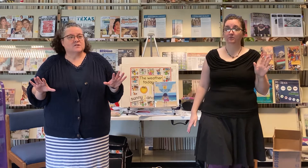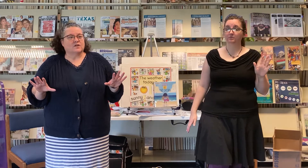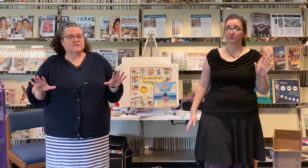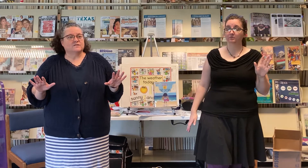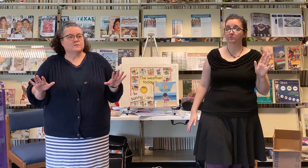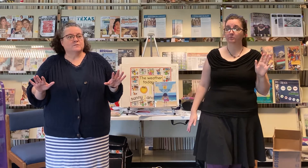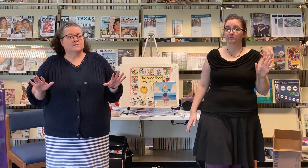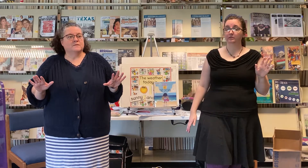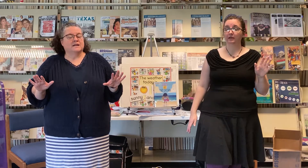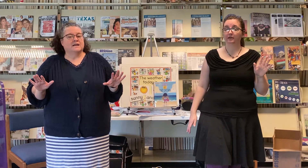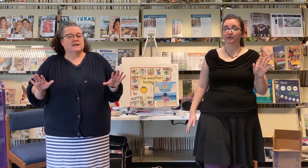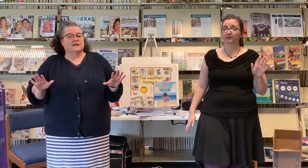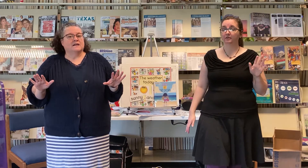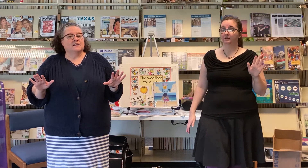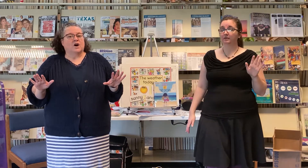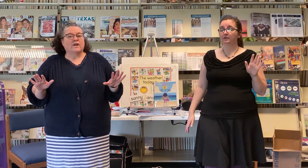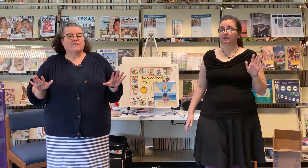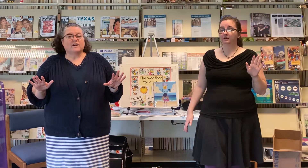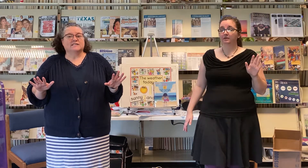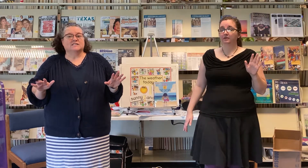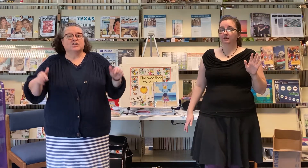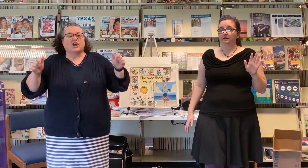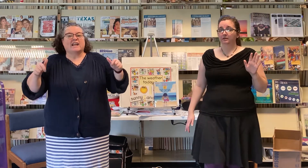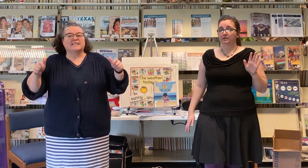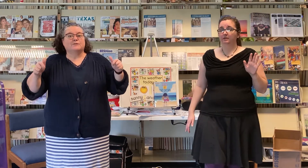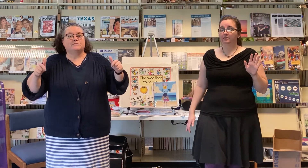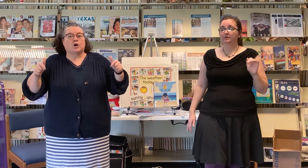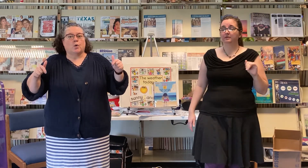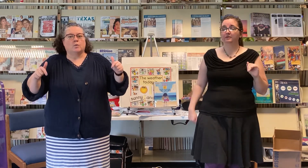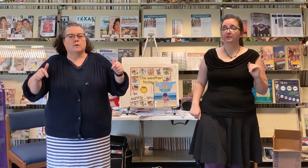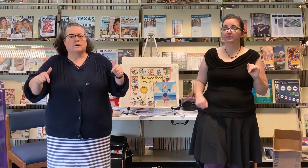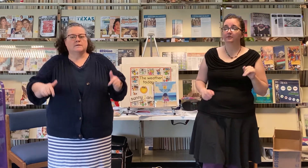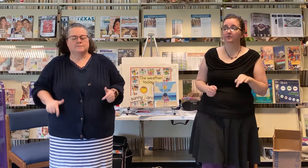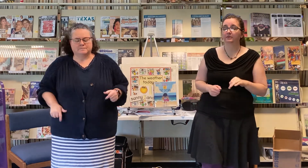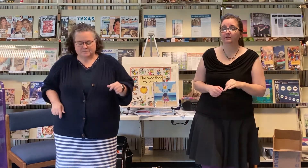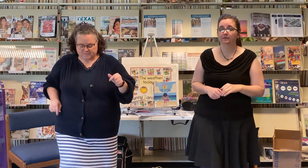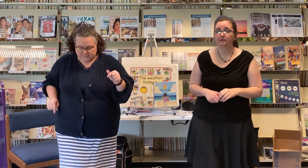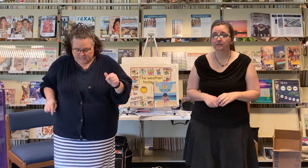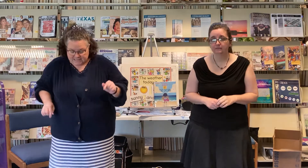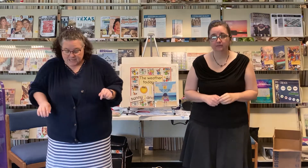starts to play. Okay, friends, you gotta tiptoe. We're gonna